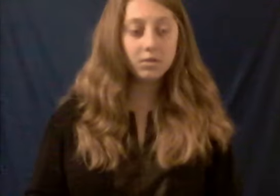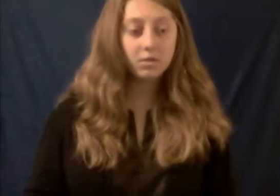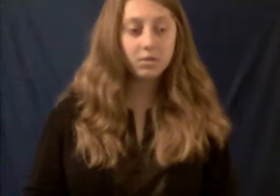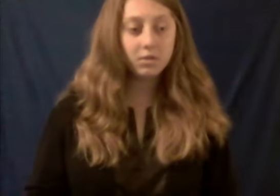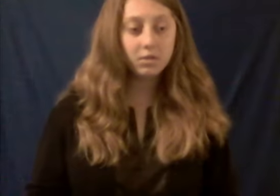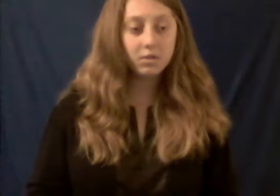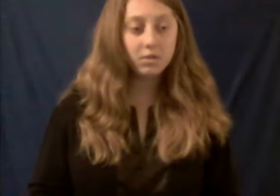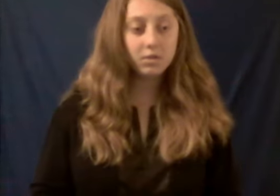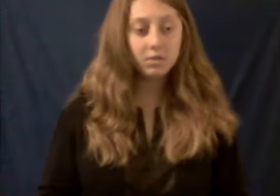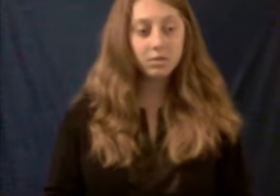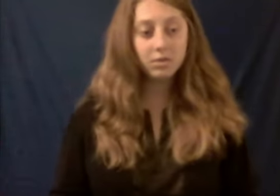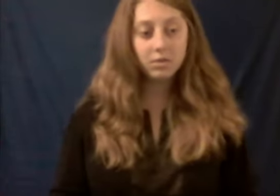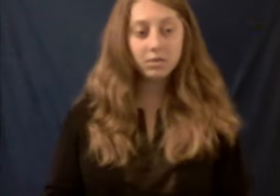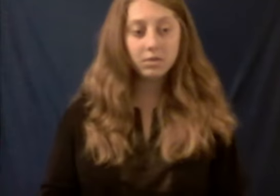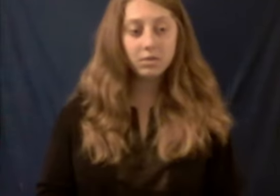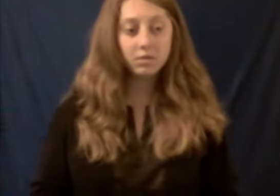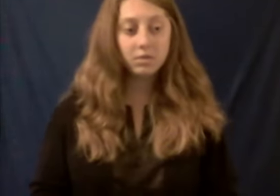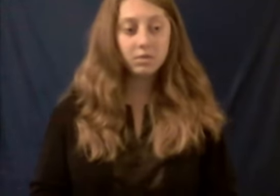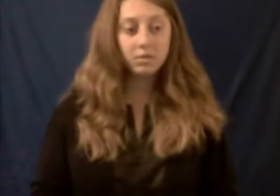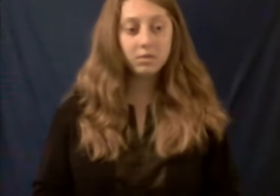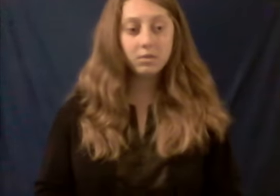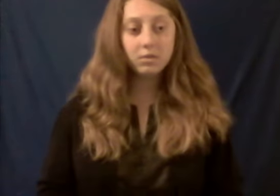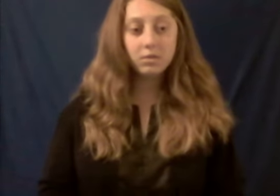And what are your monthly bills for the home?